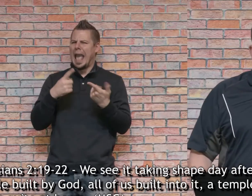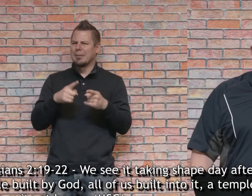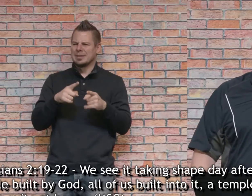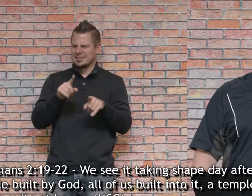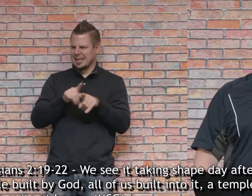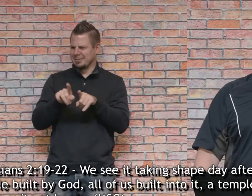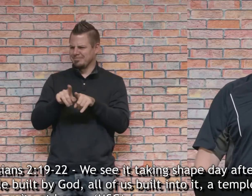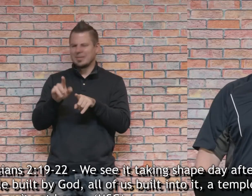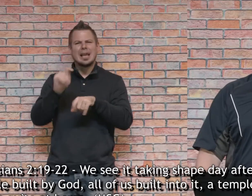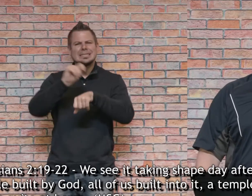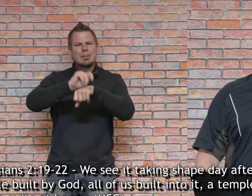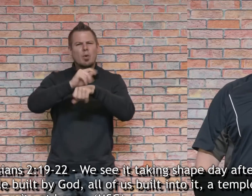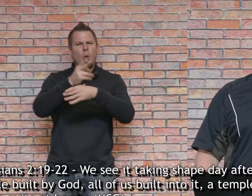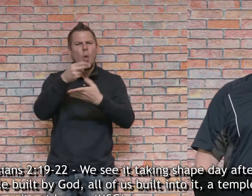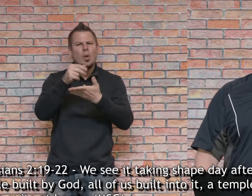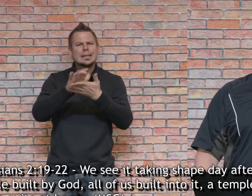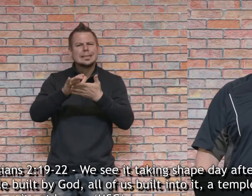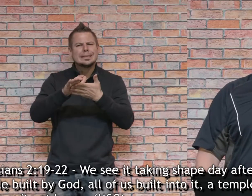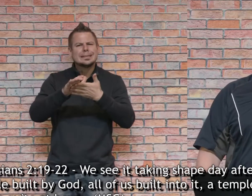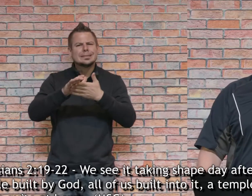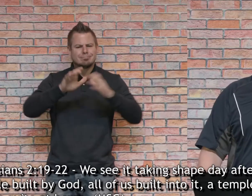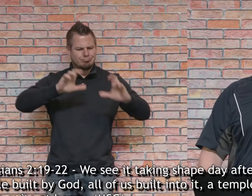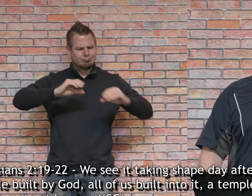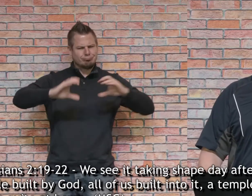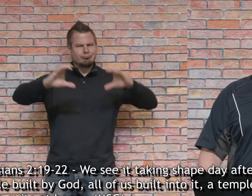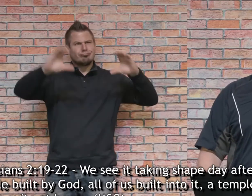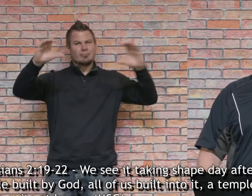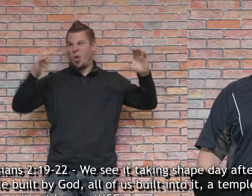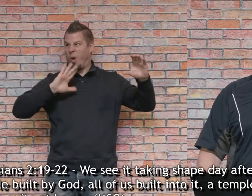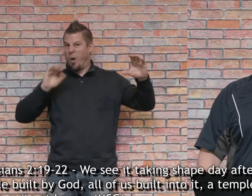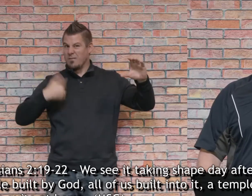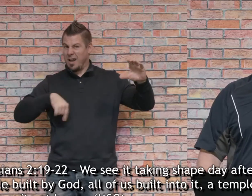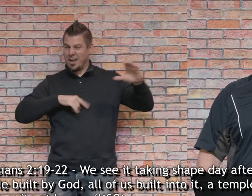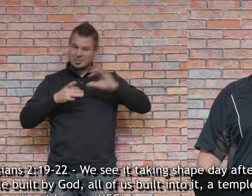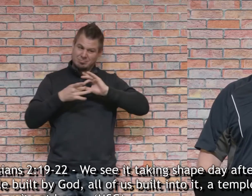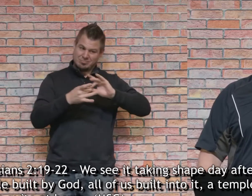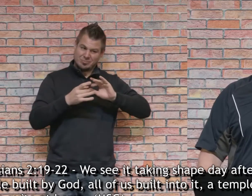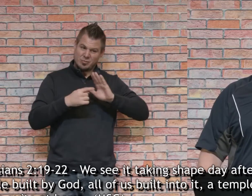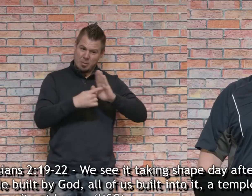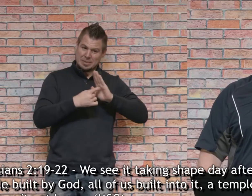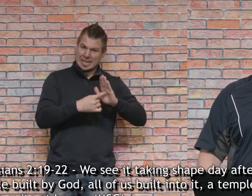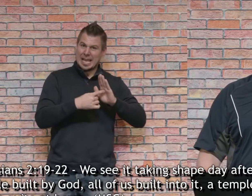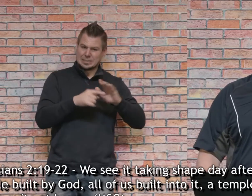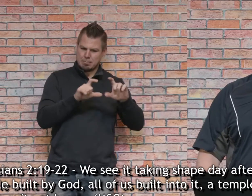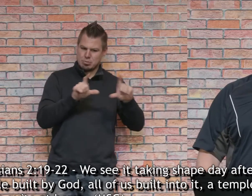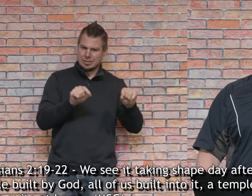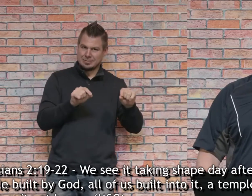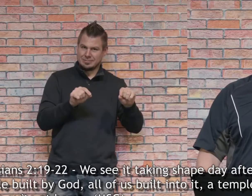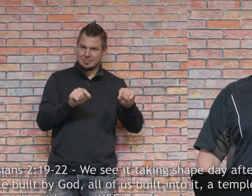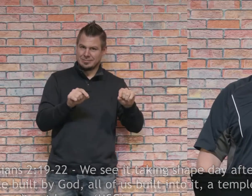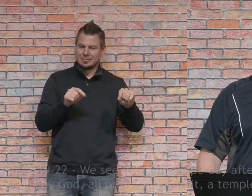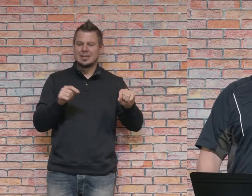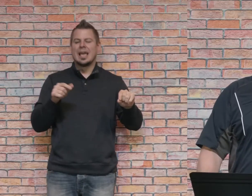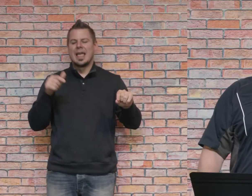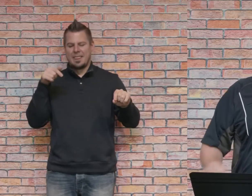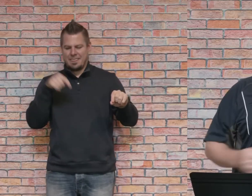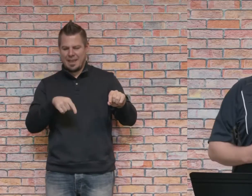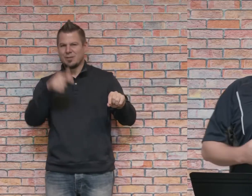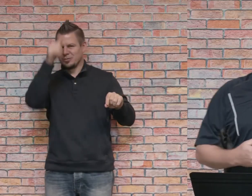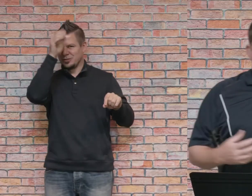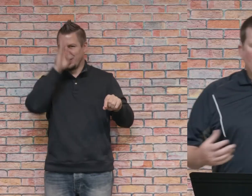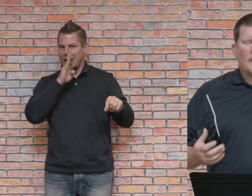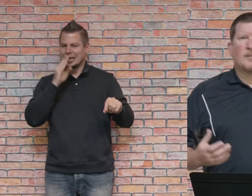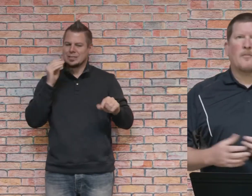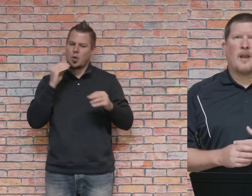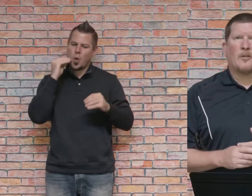by God, all of us built into it, a temple in which God is quite at home. This is a